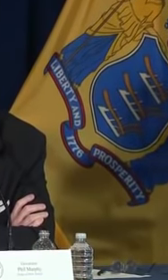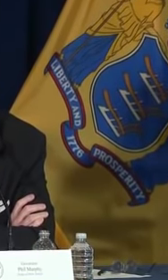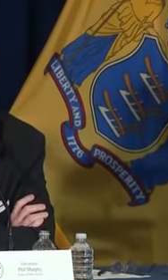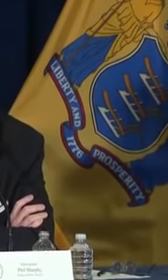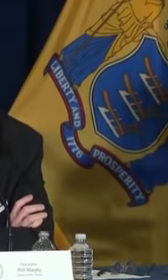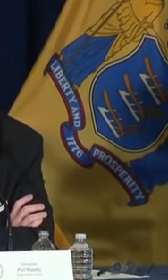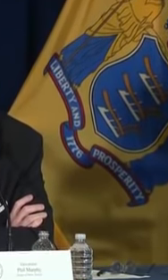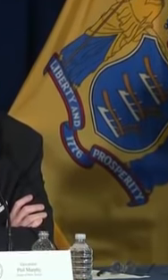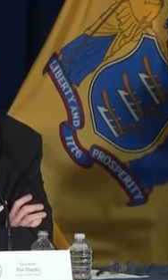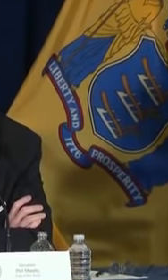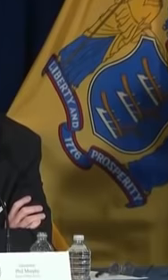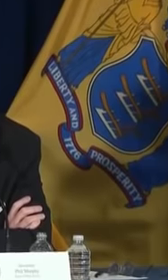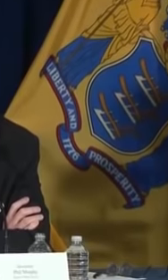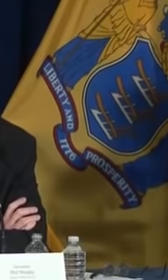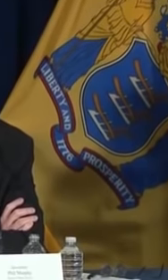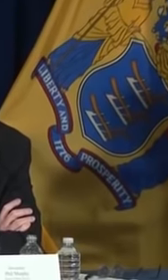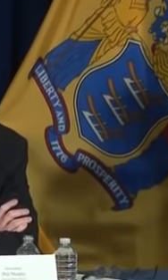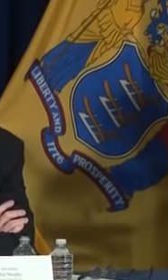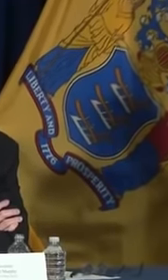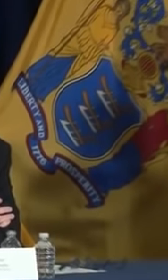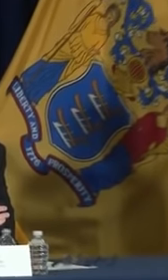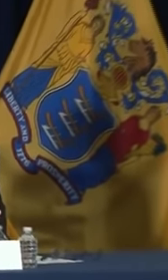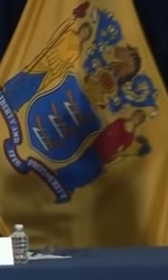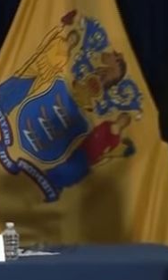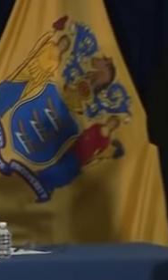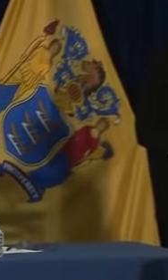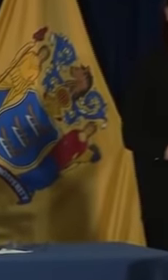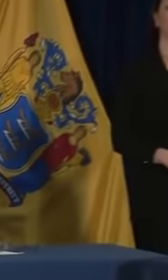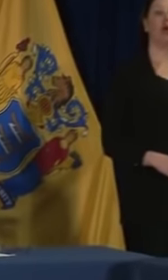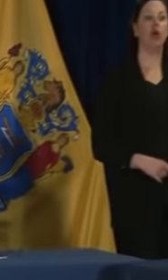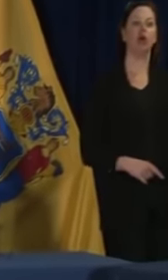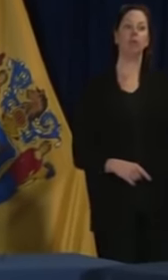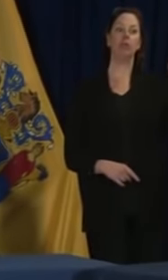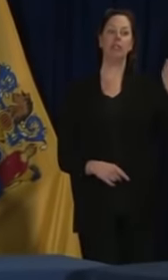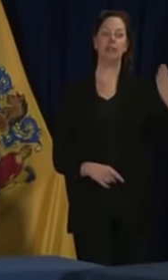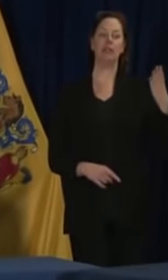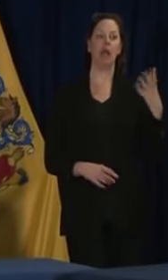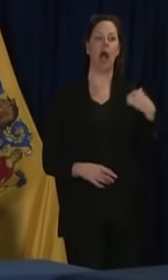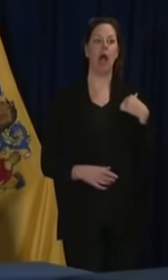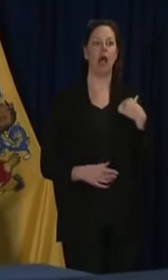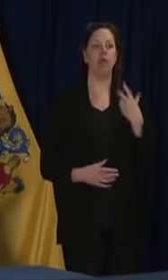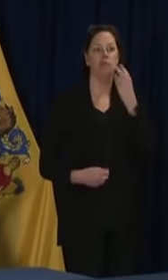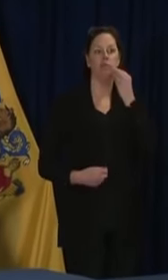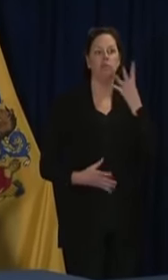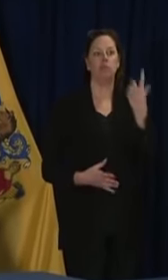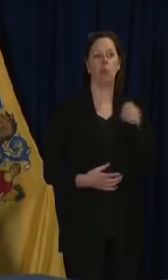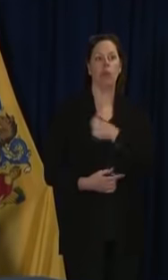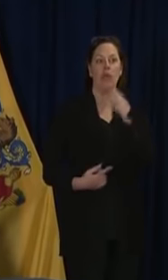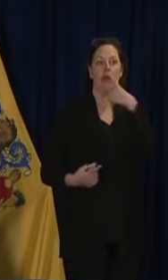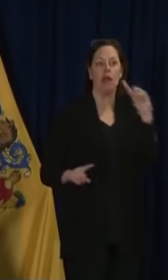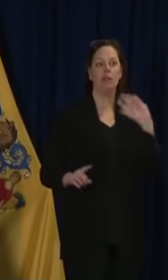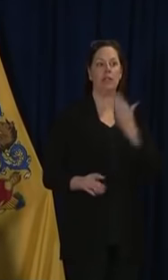say this. I mentioned when Sheila spoke that we announced our work from home